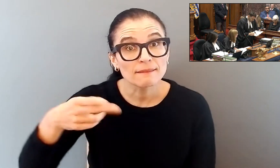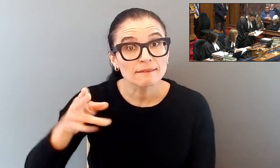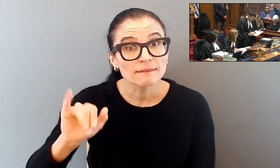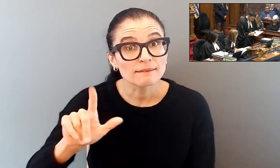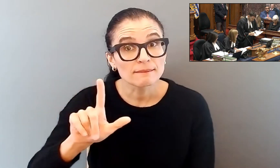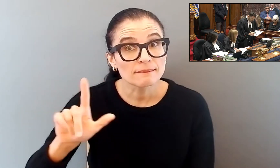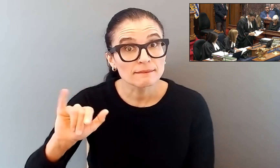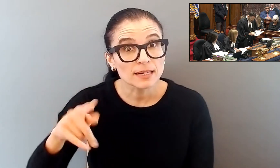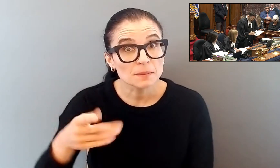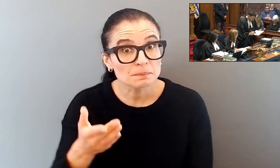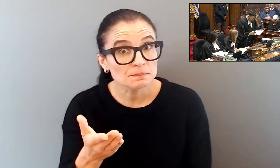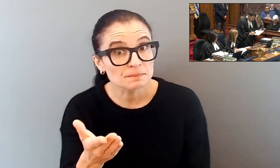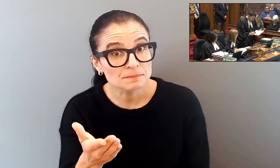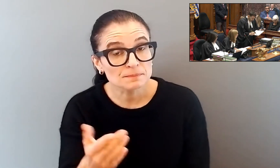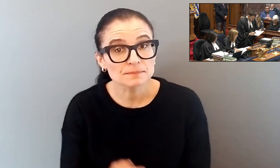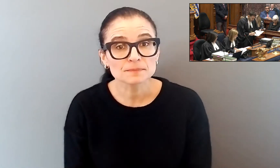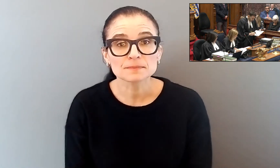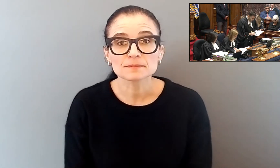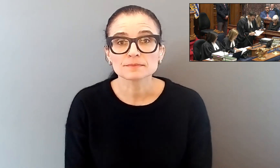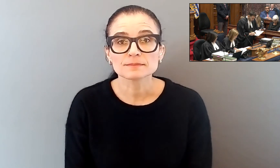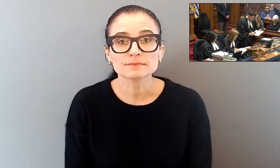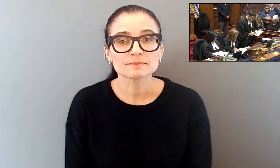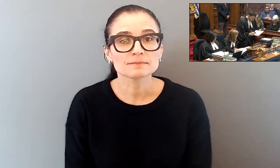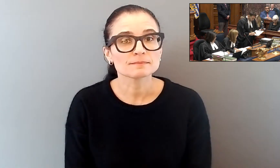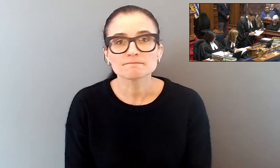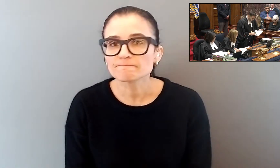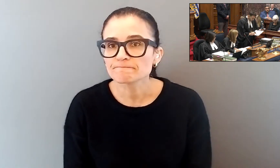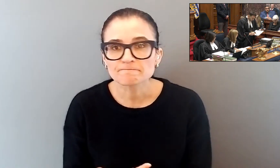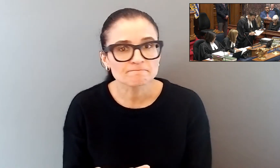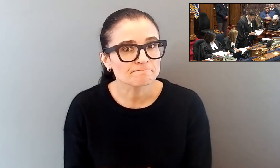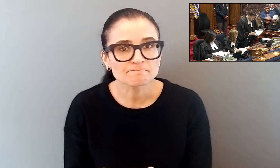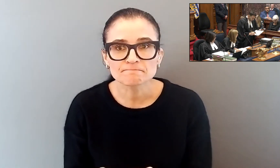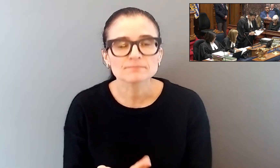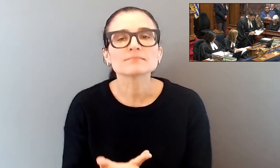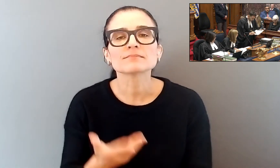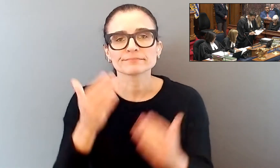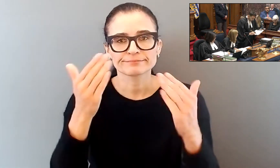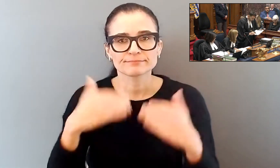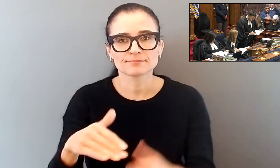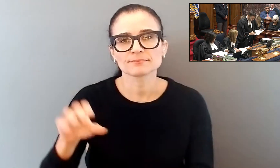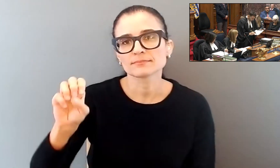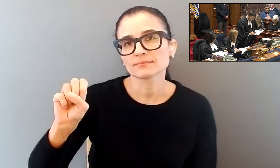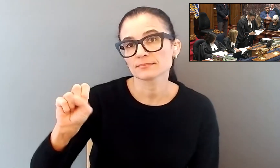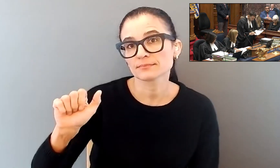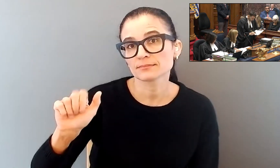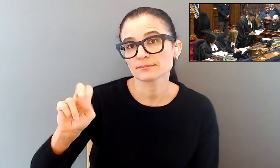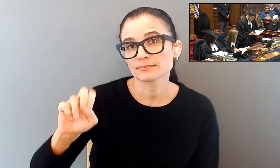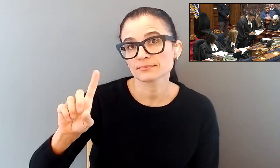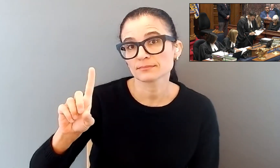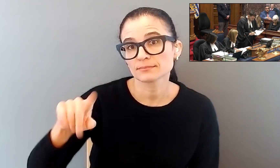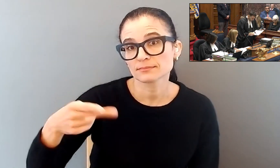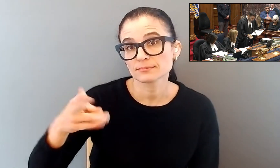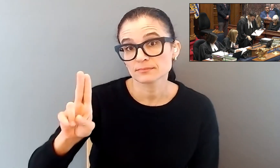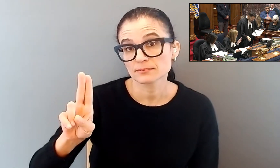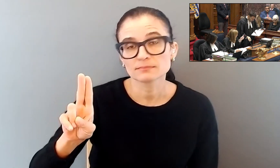You can't hear. MLA Sandhu. I vote nay.